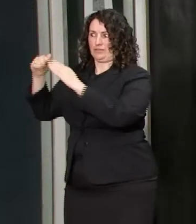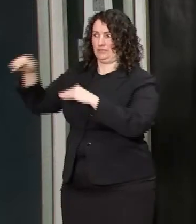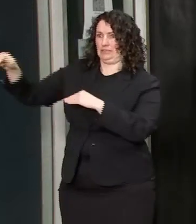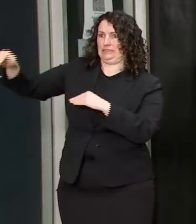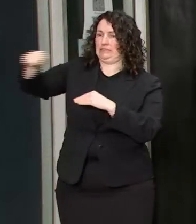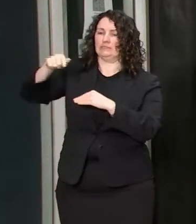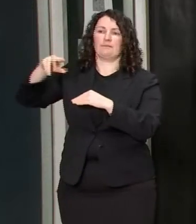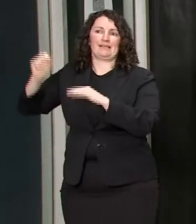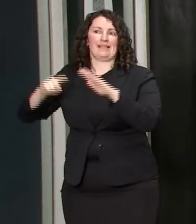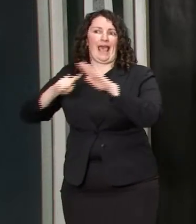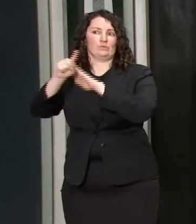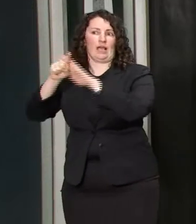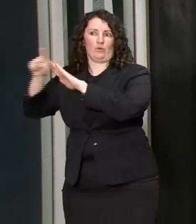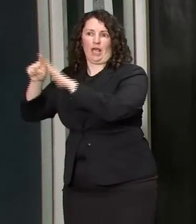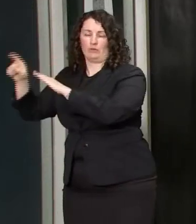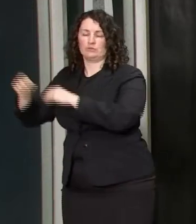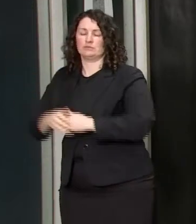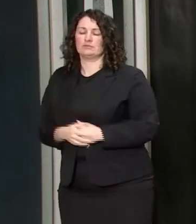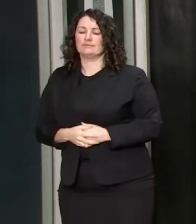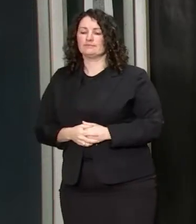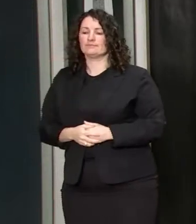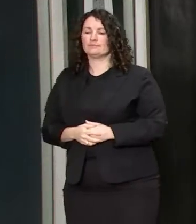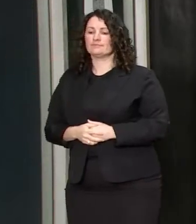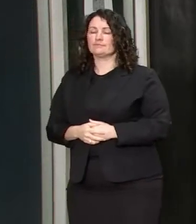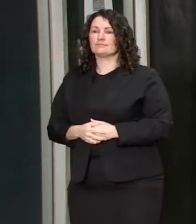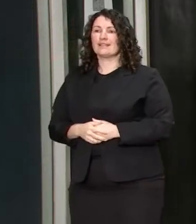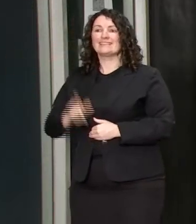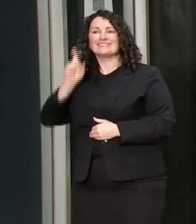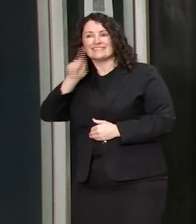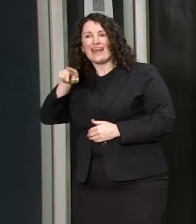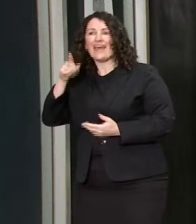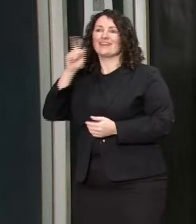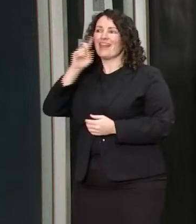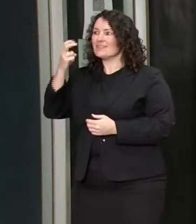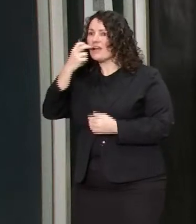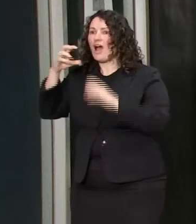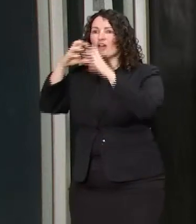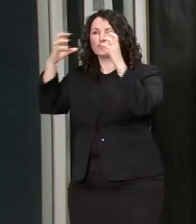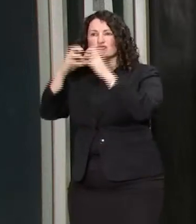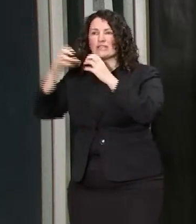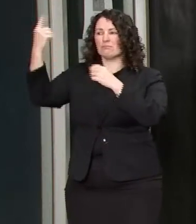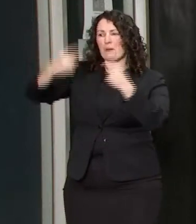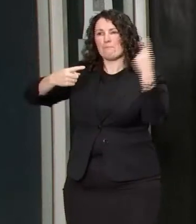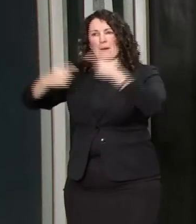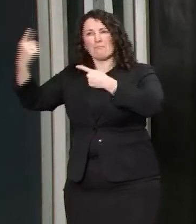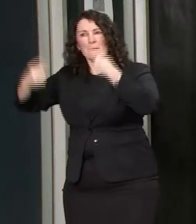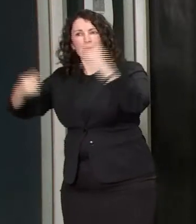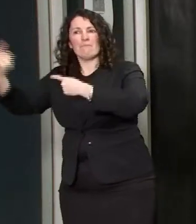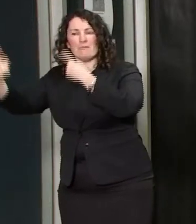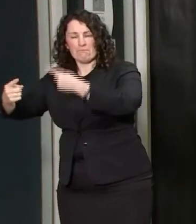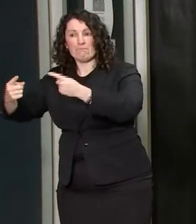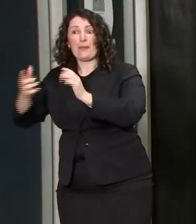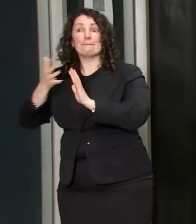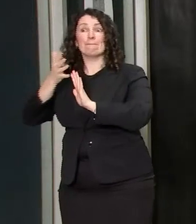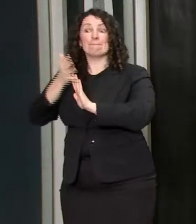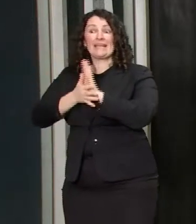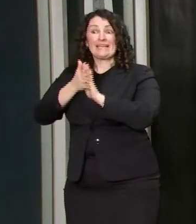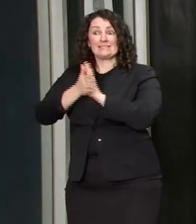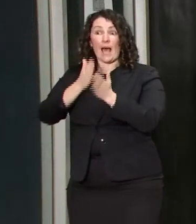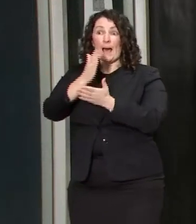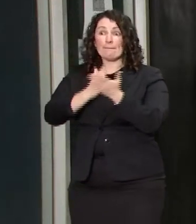As a result of the tree carnage that we've seen across those areas I spoke about earlier, as of 9:30 this morning,